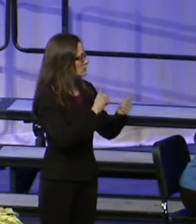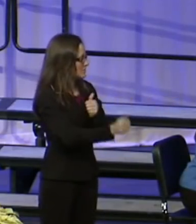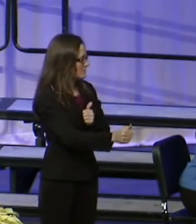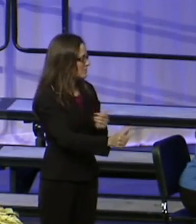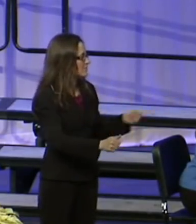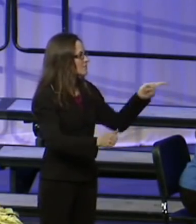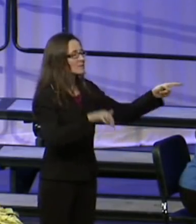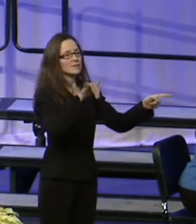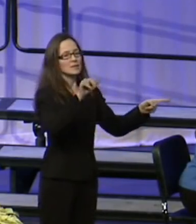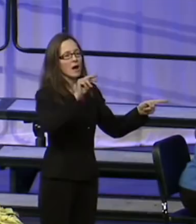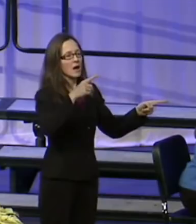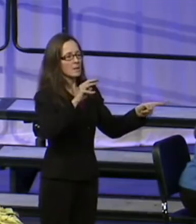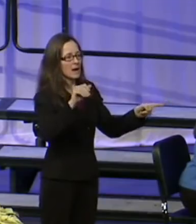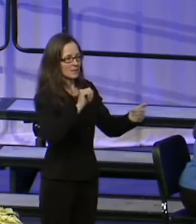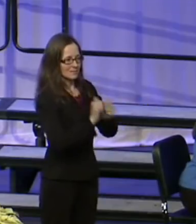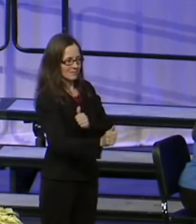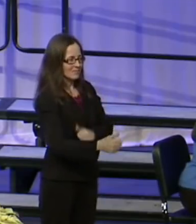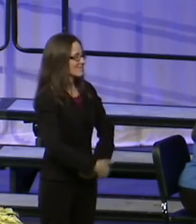Youngman. Yes.